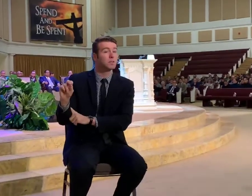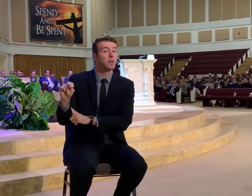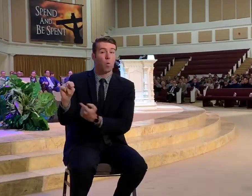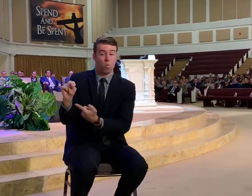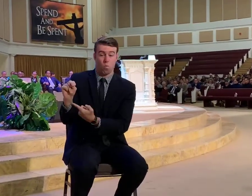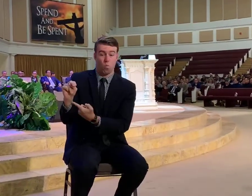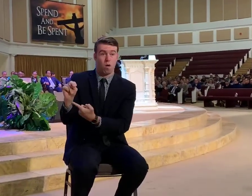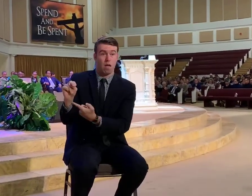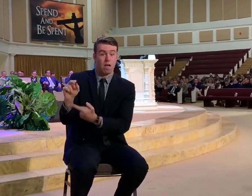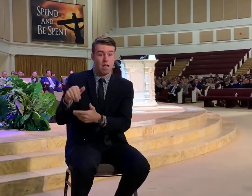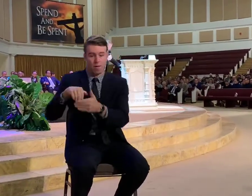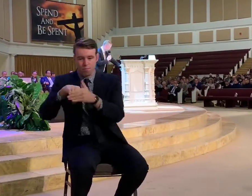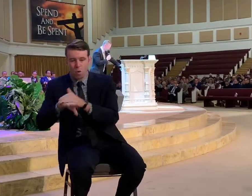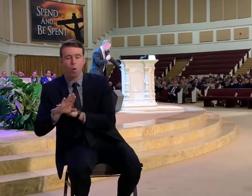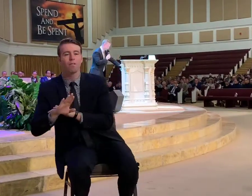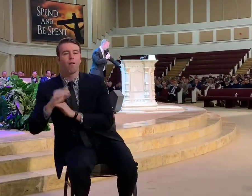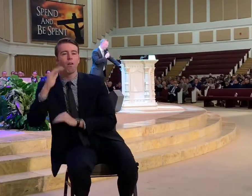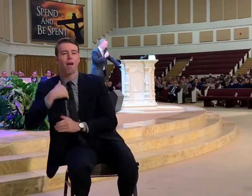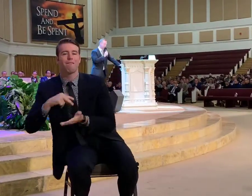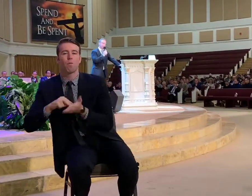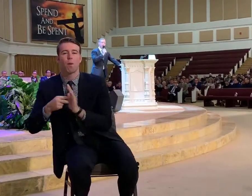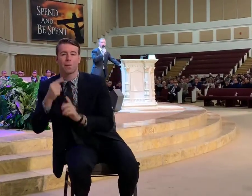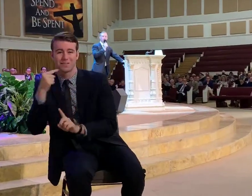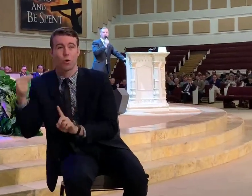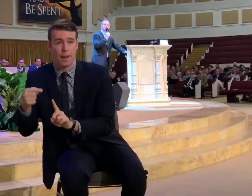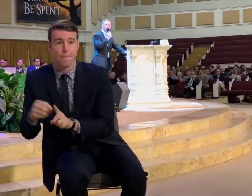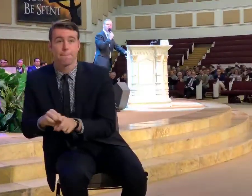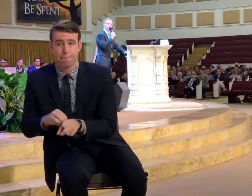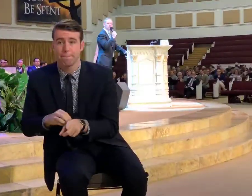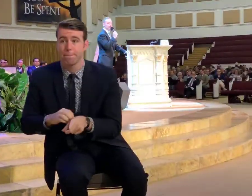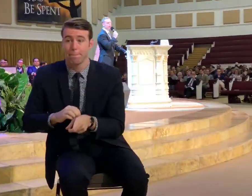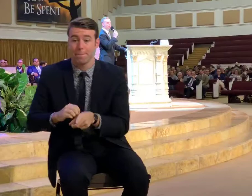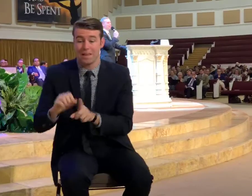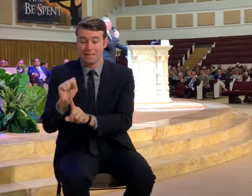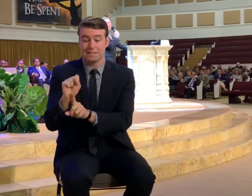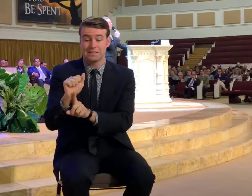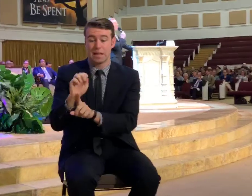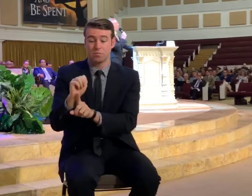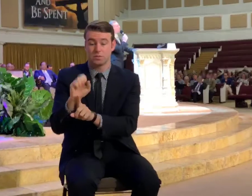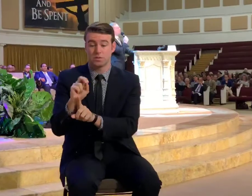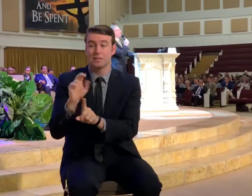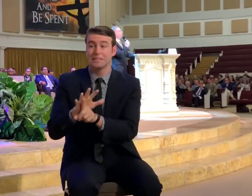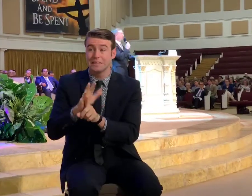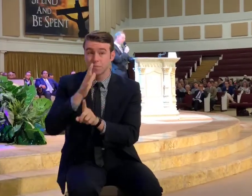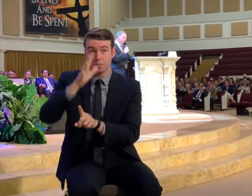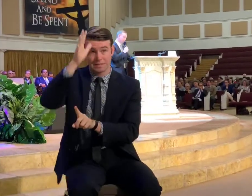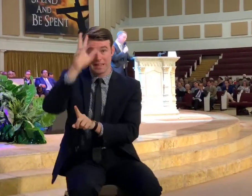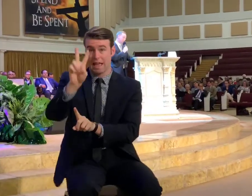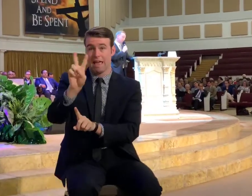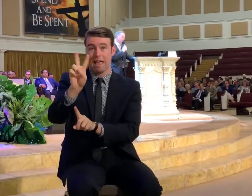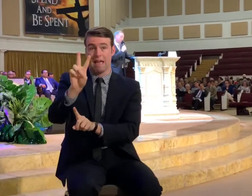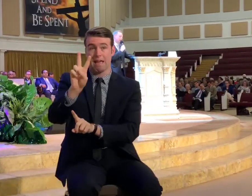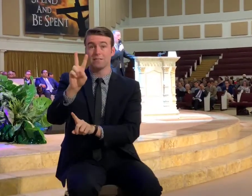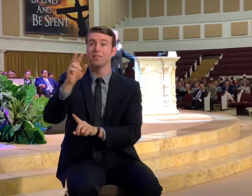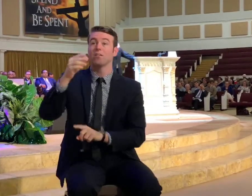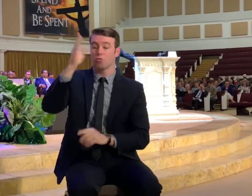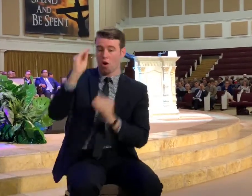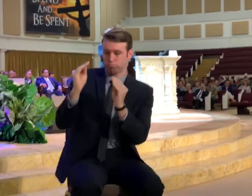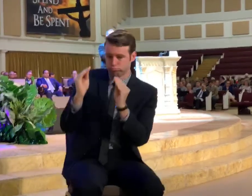born with a specific purpose. Samson's parents were given very specific